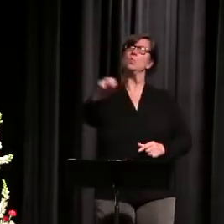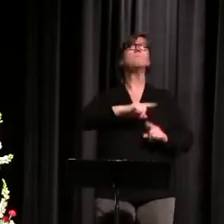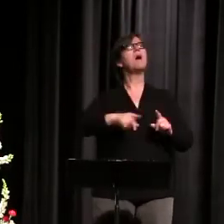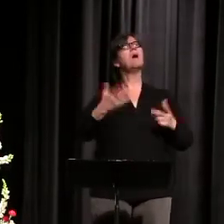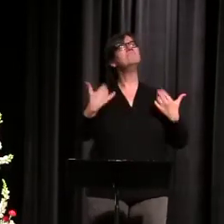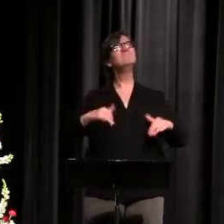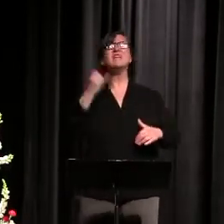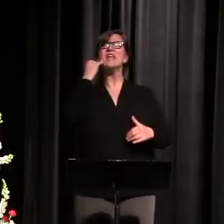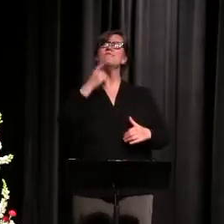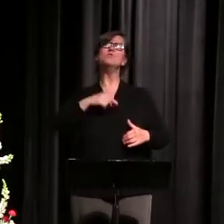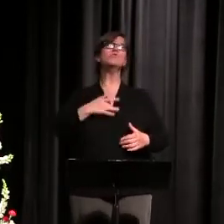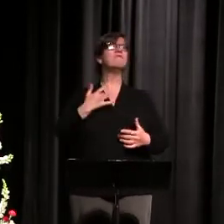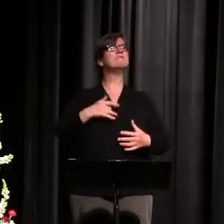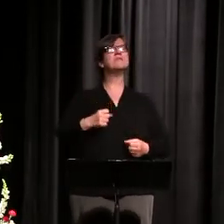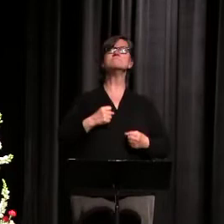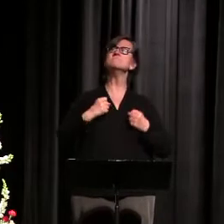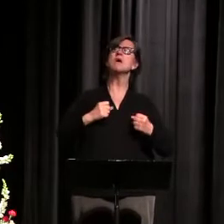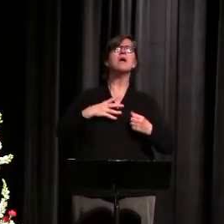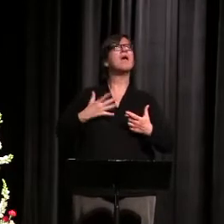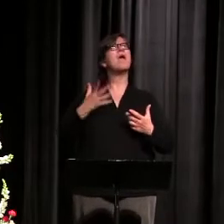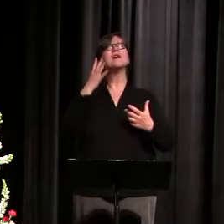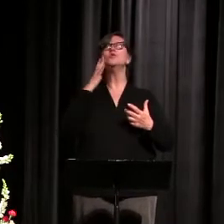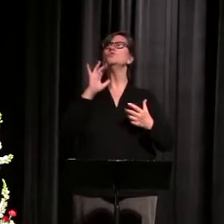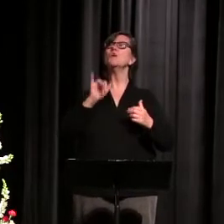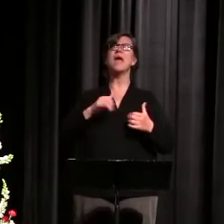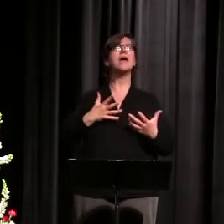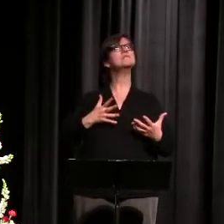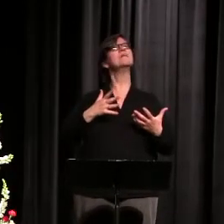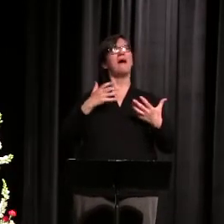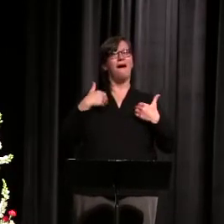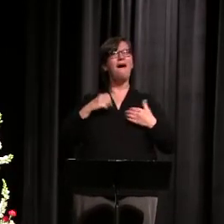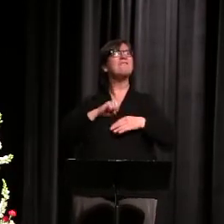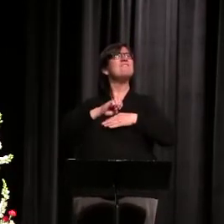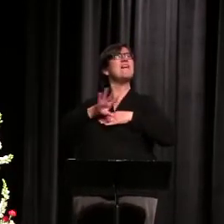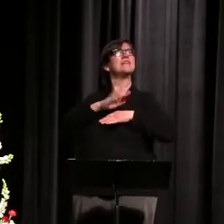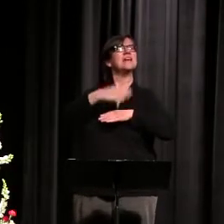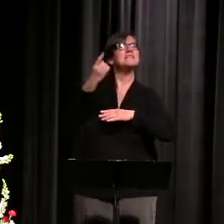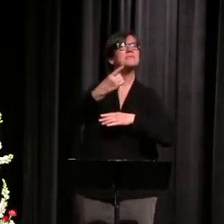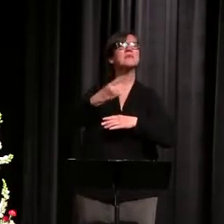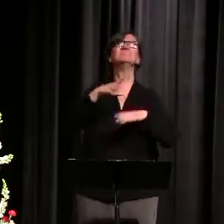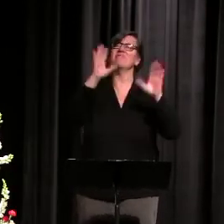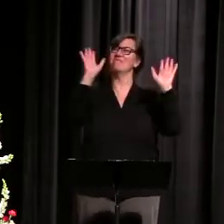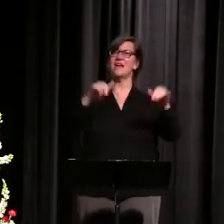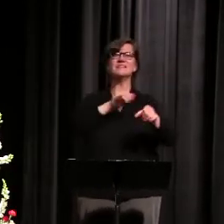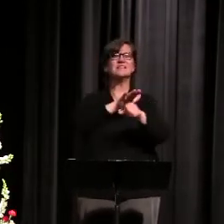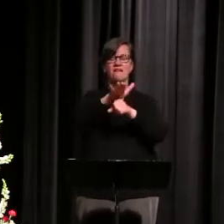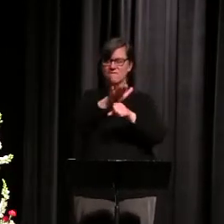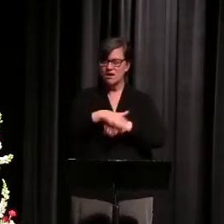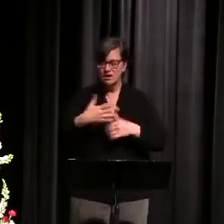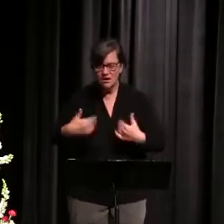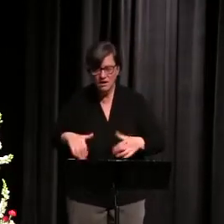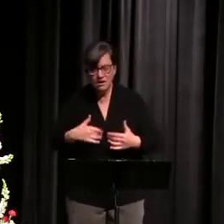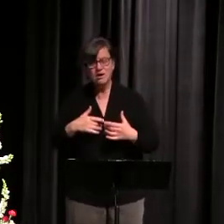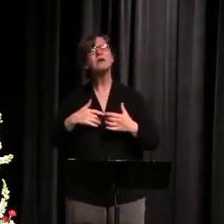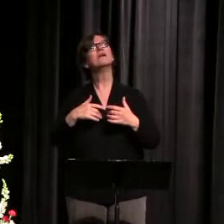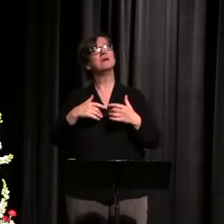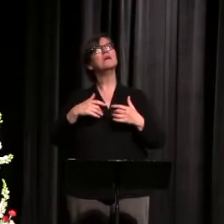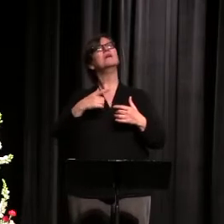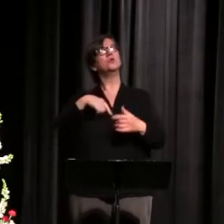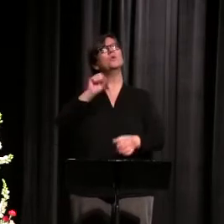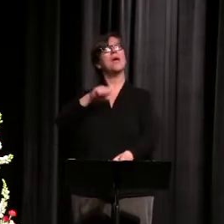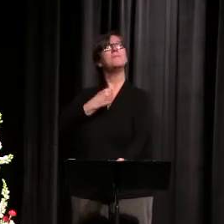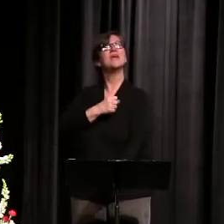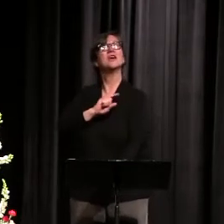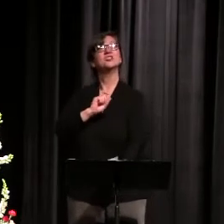is still an impact. Like Mr. Booker says, your love and vision can make a world of change for people. I'm so proud of you